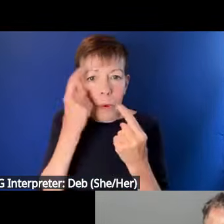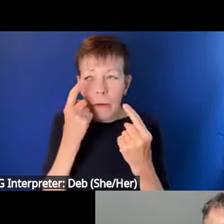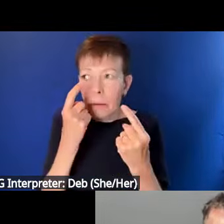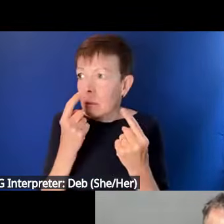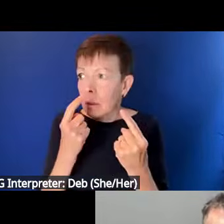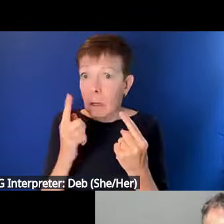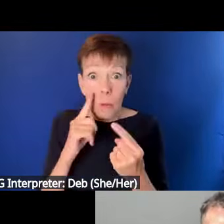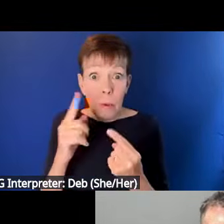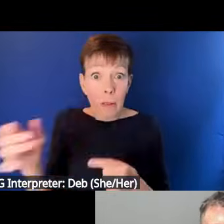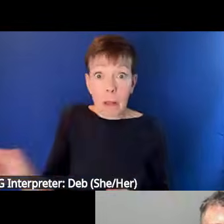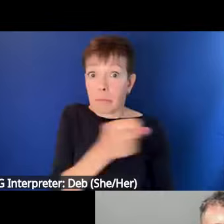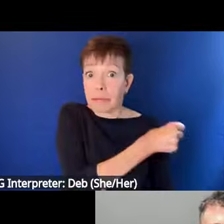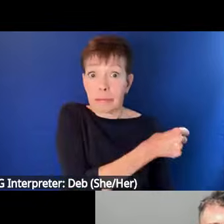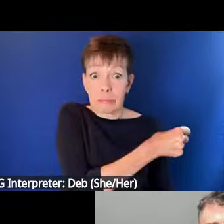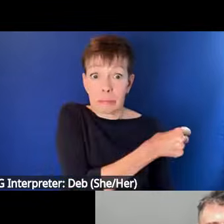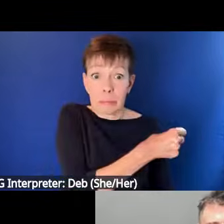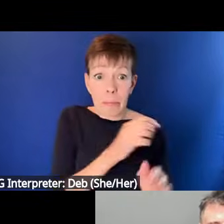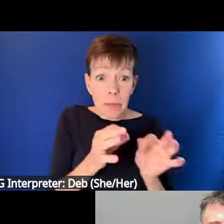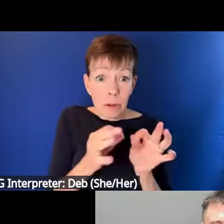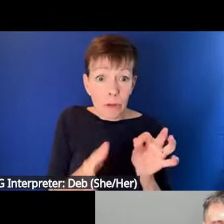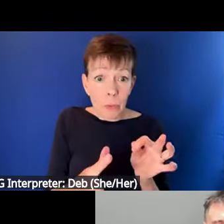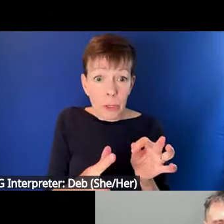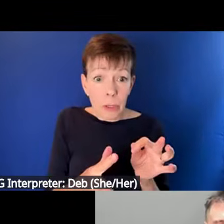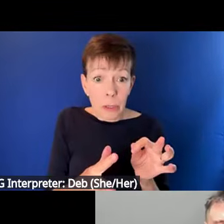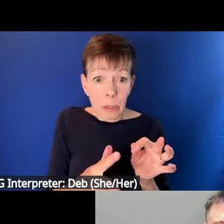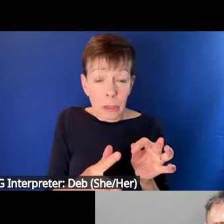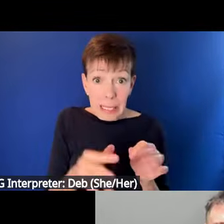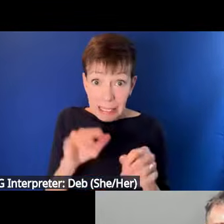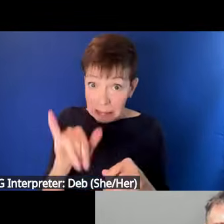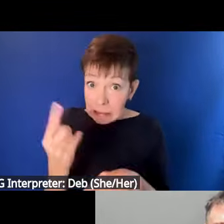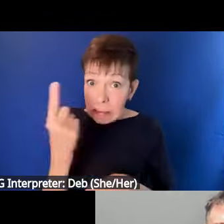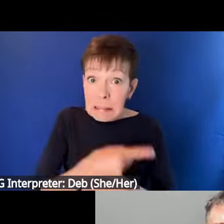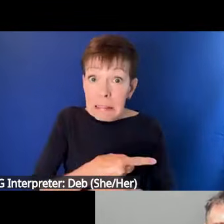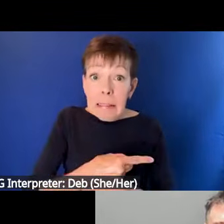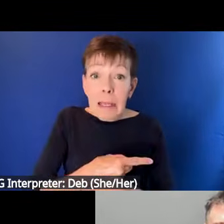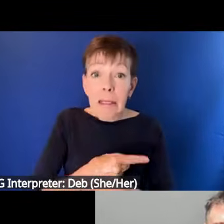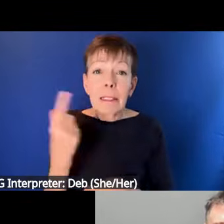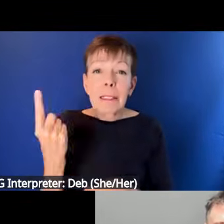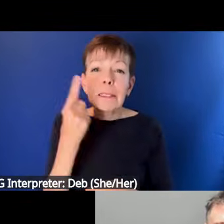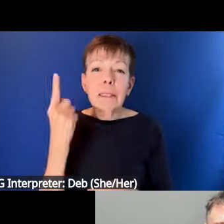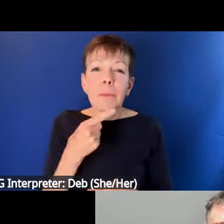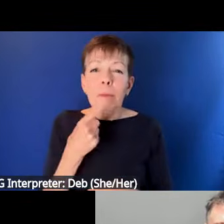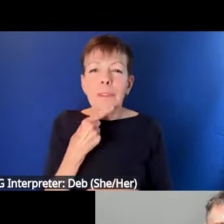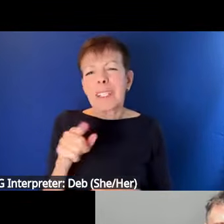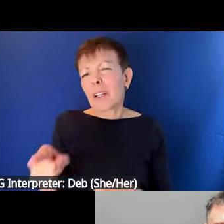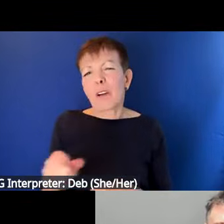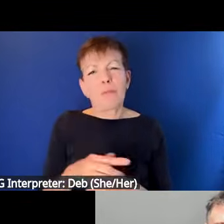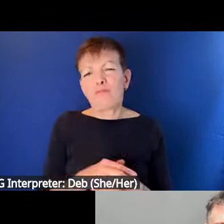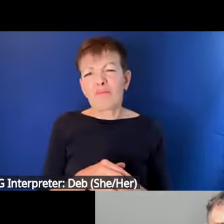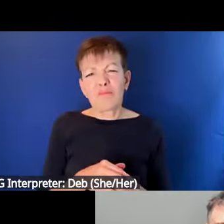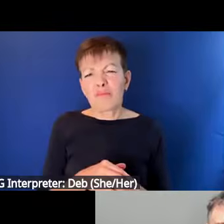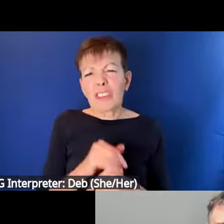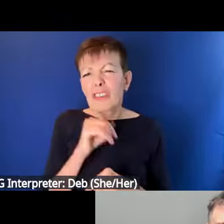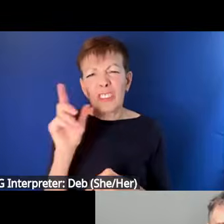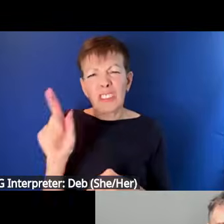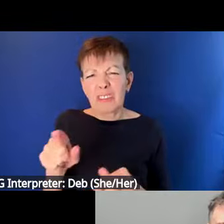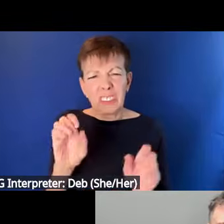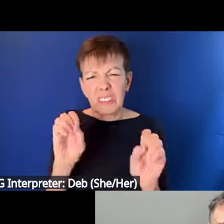all. If this is the day that somebody is gonna turn around and decide that she's not worthy of an education.